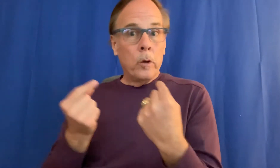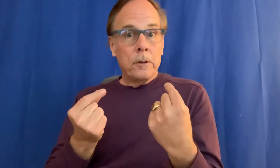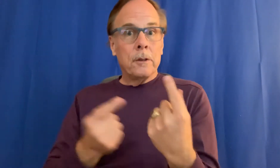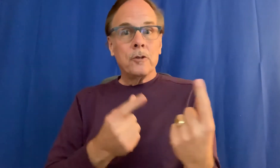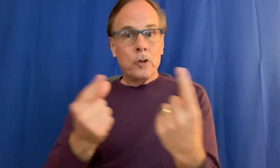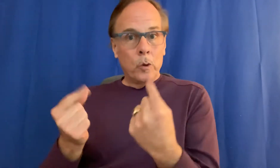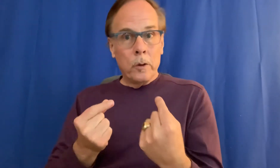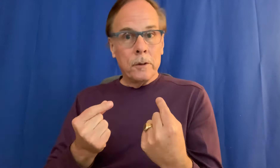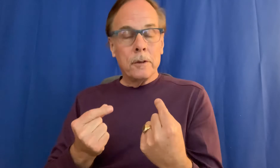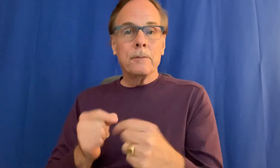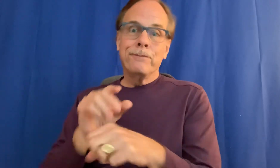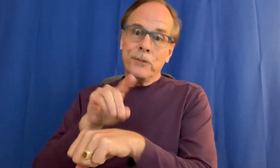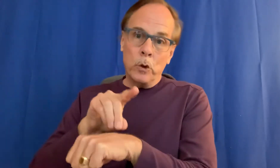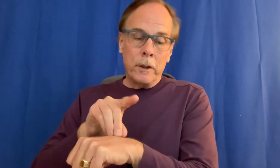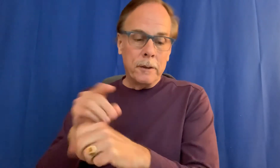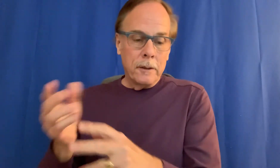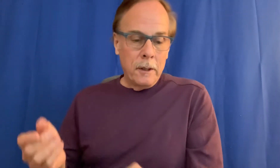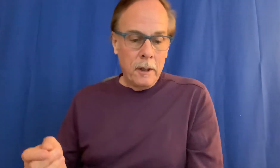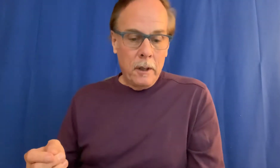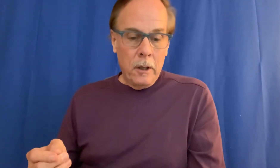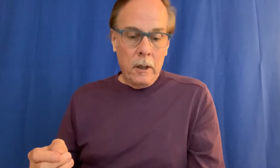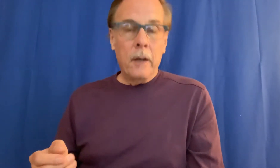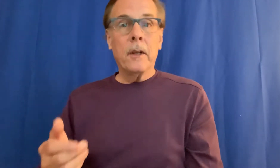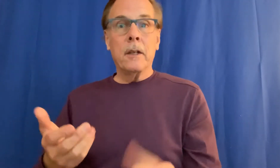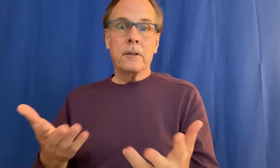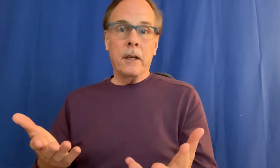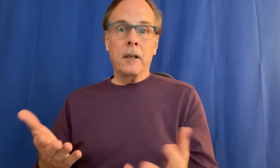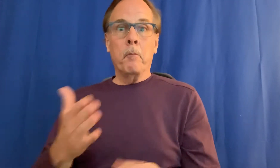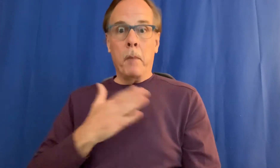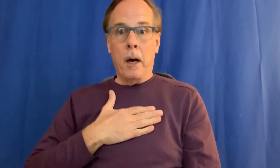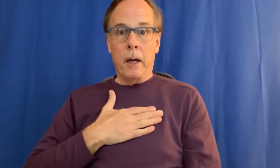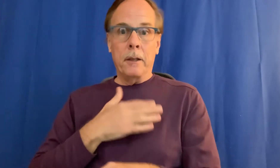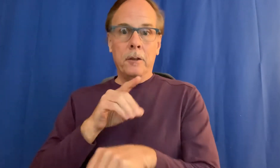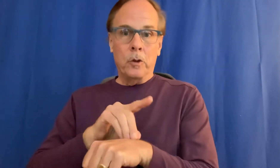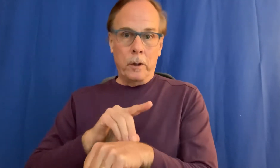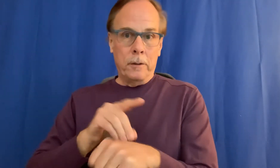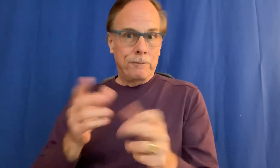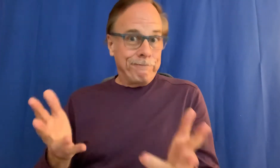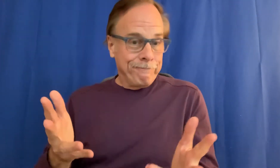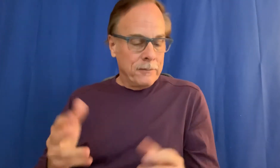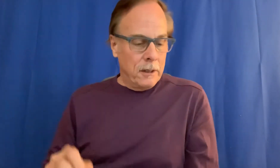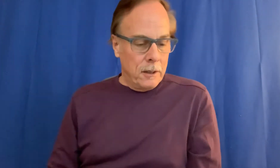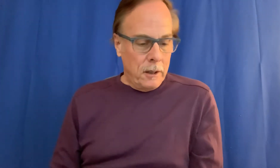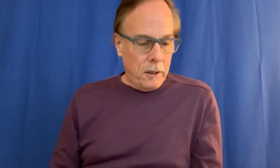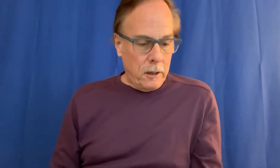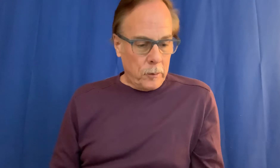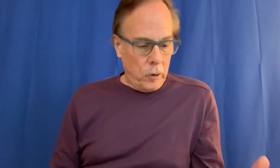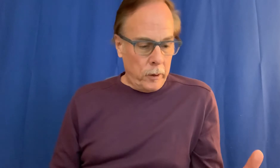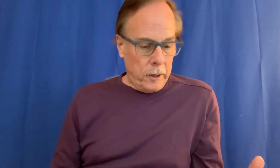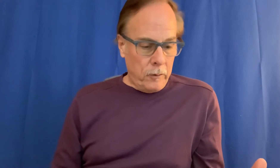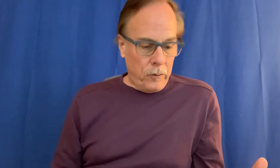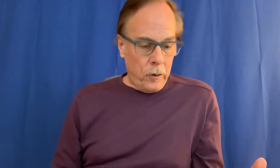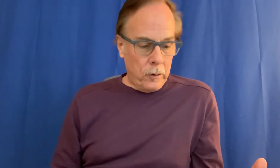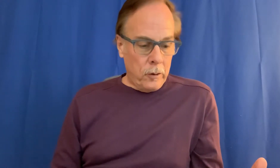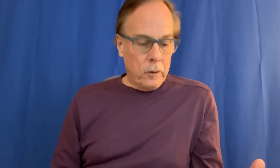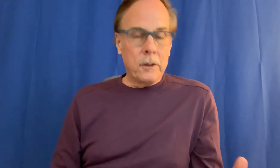Chores, duties. And then he's saying my duties. Going down further, setting